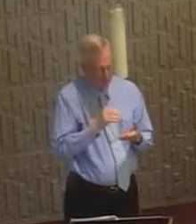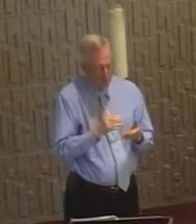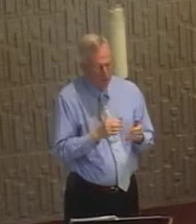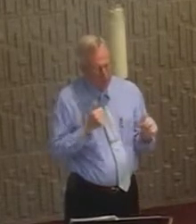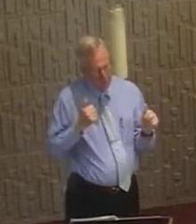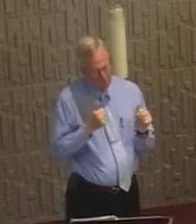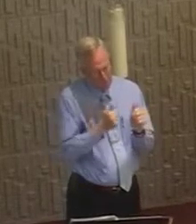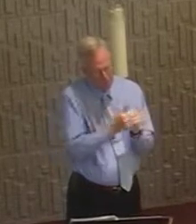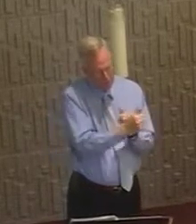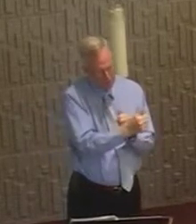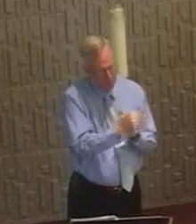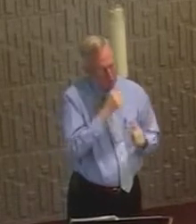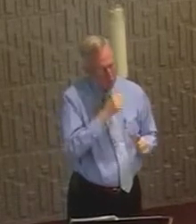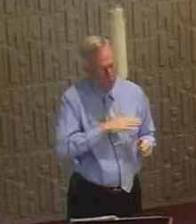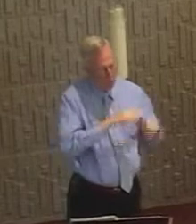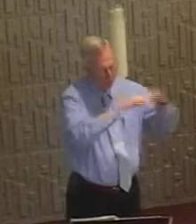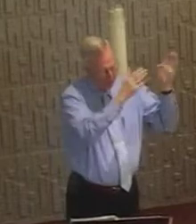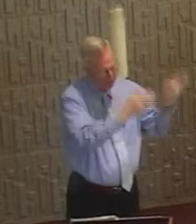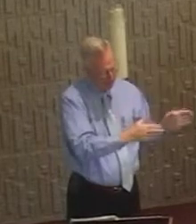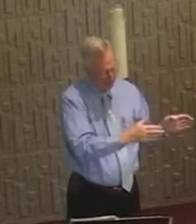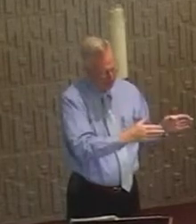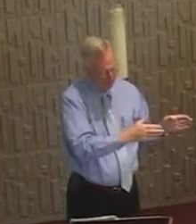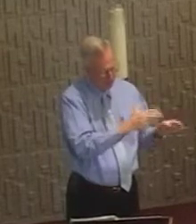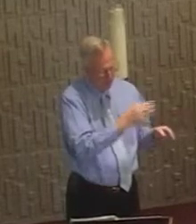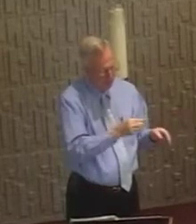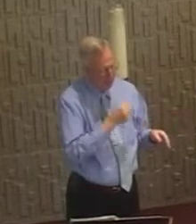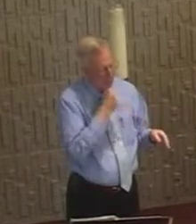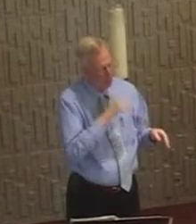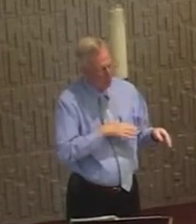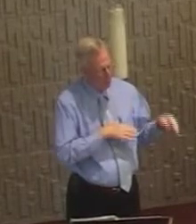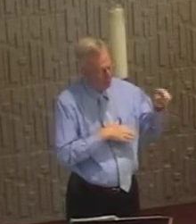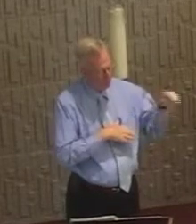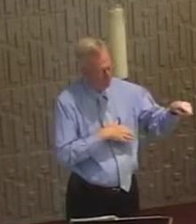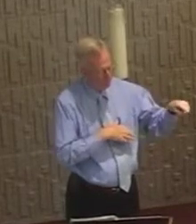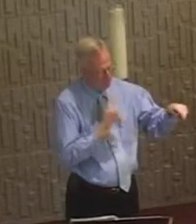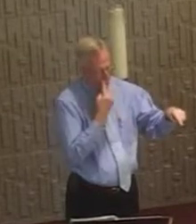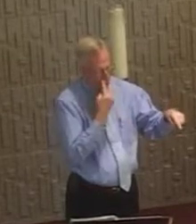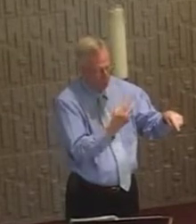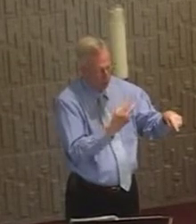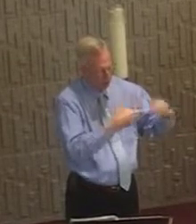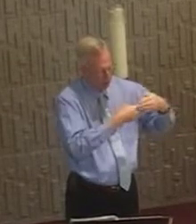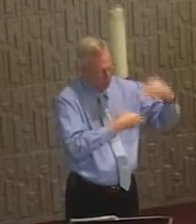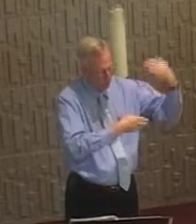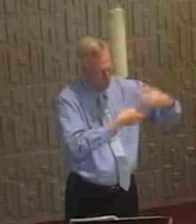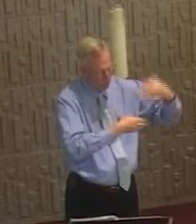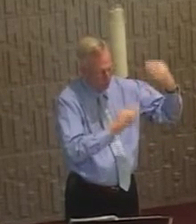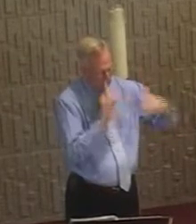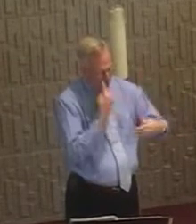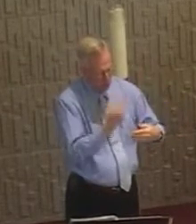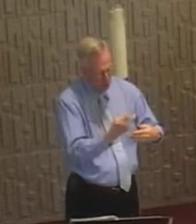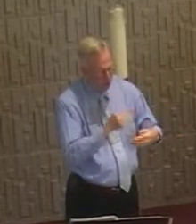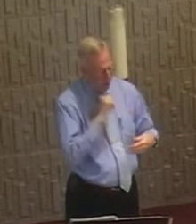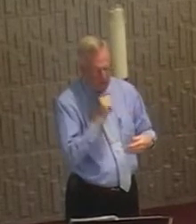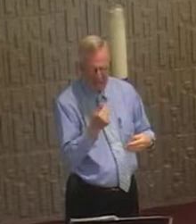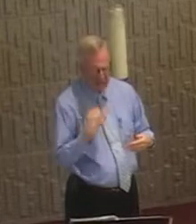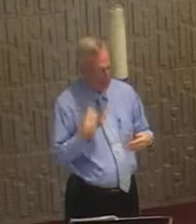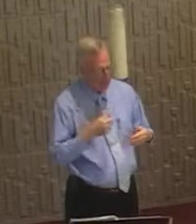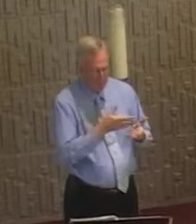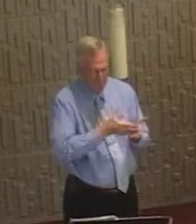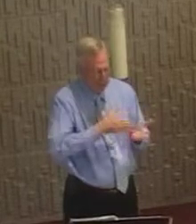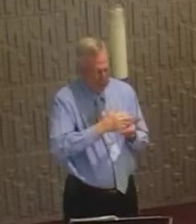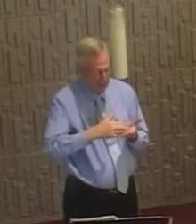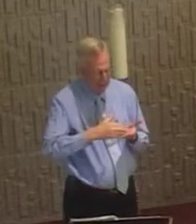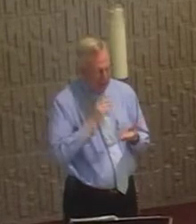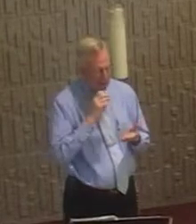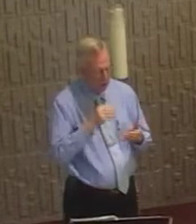Smith's house on her way hurrying to someplace, and Mrs. Smith looked out the window and spotted her and noticed she didn't have a pie in her hands. So she